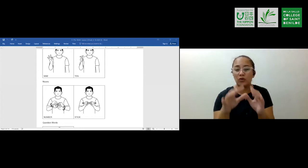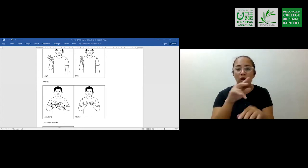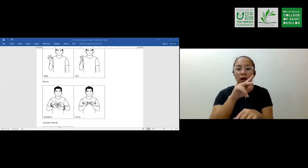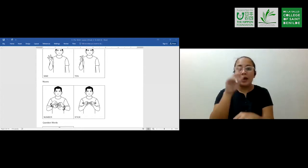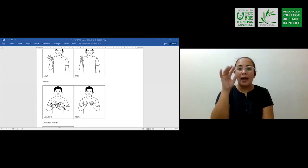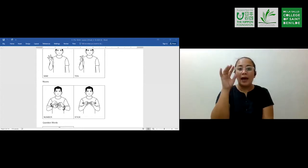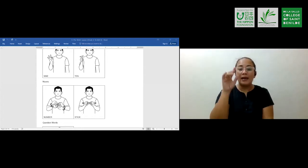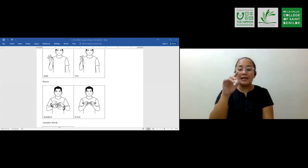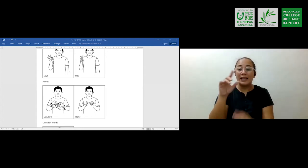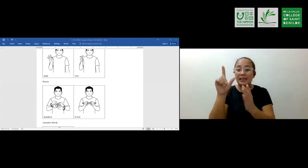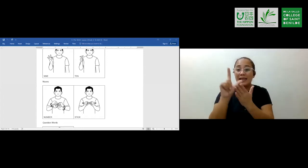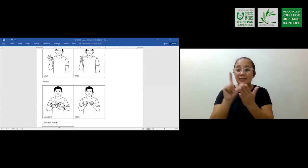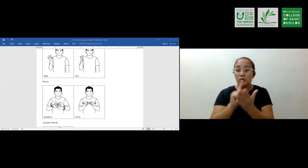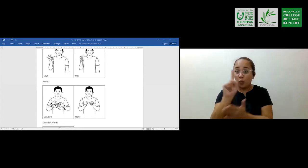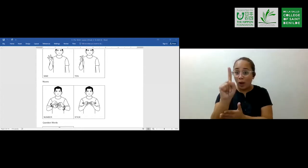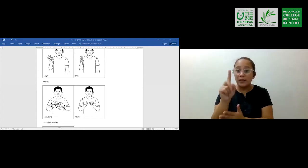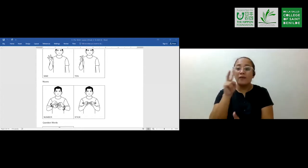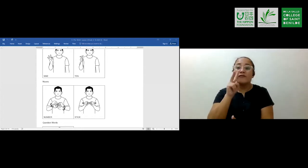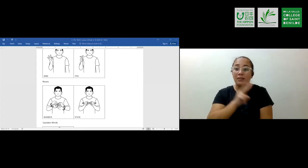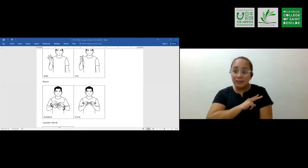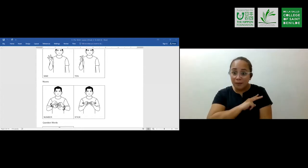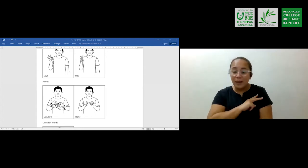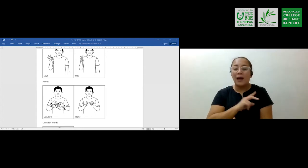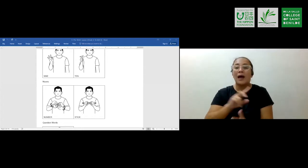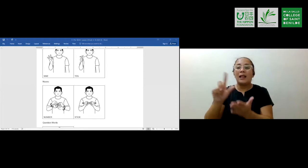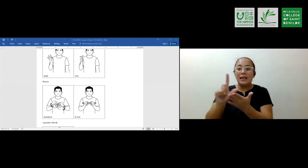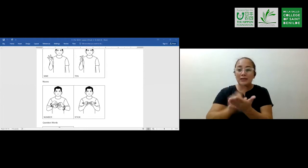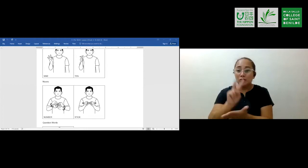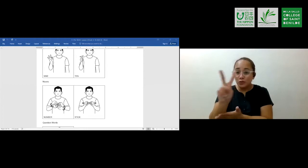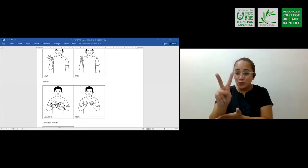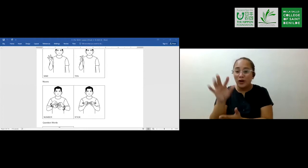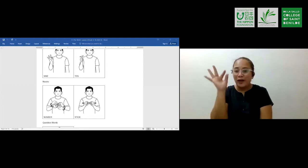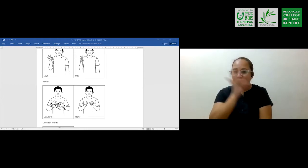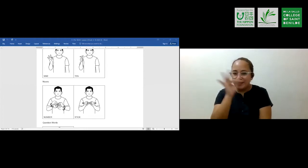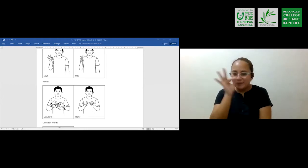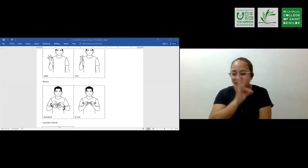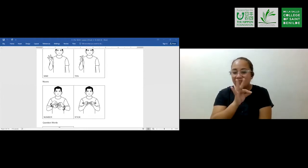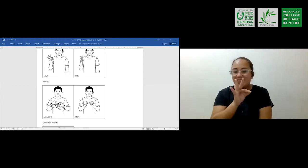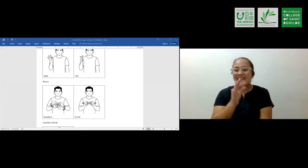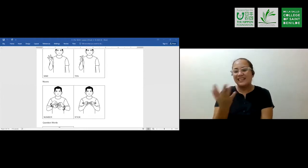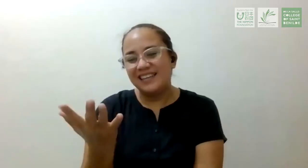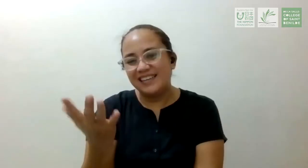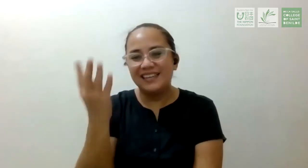Vietnam. Not going to compare. Easy. So let me